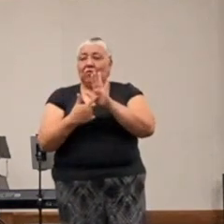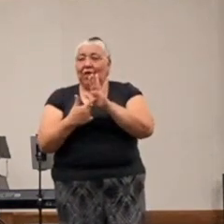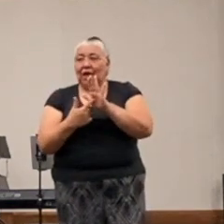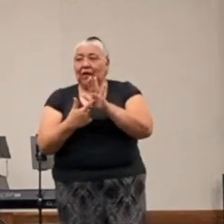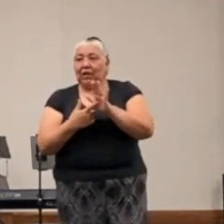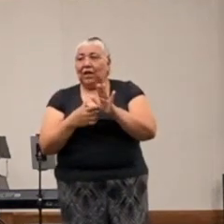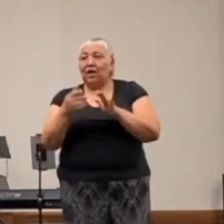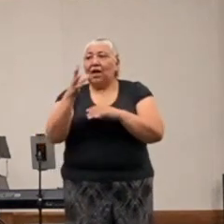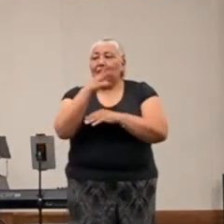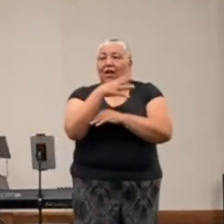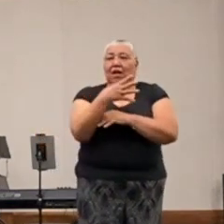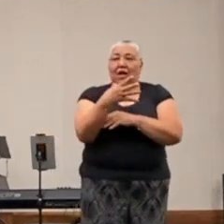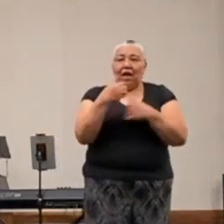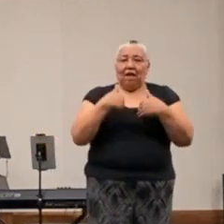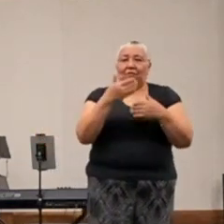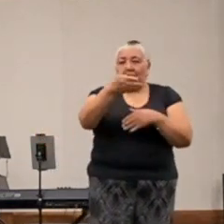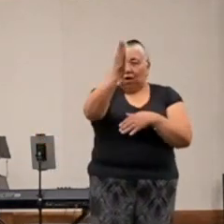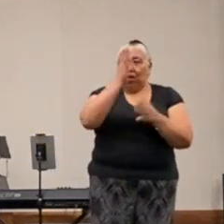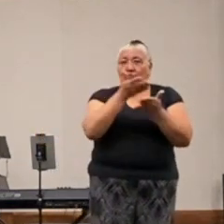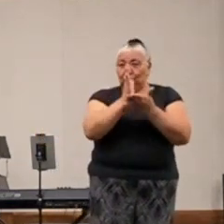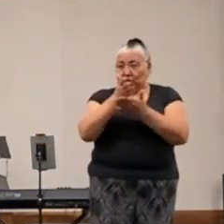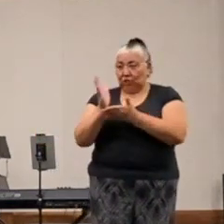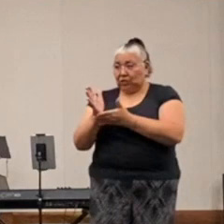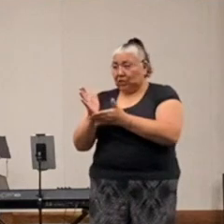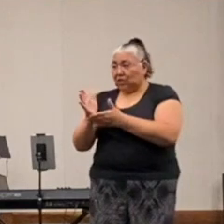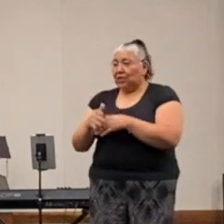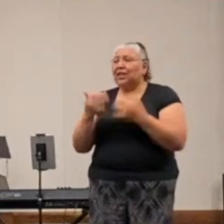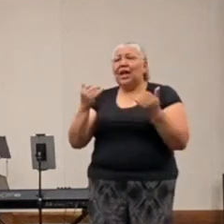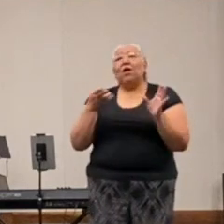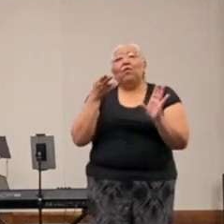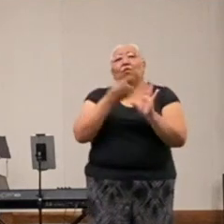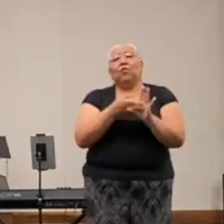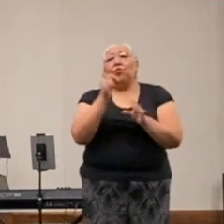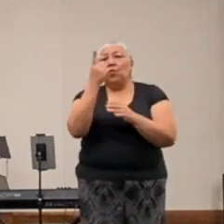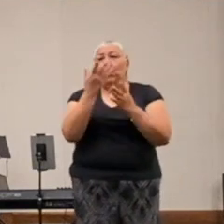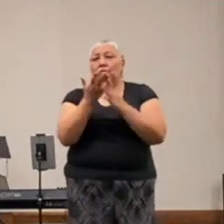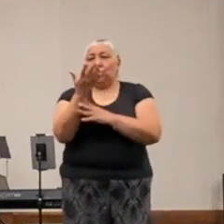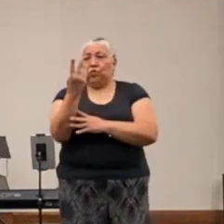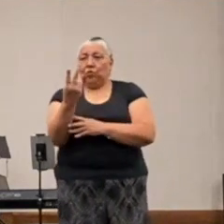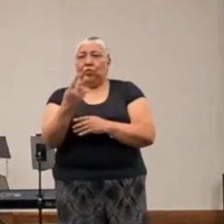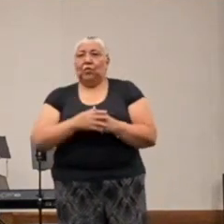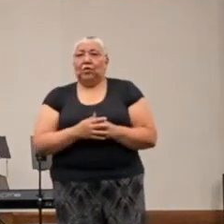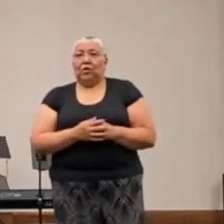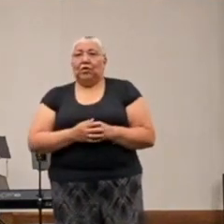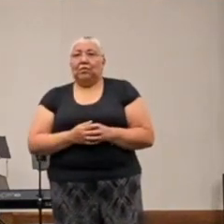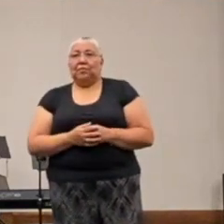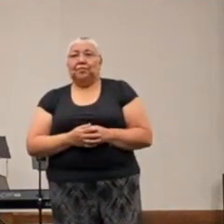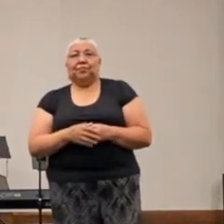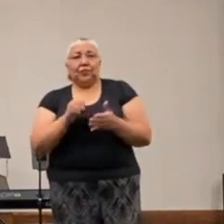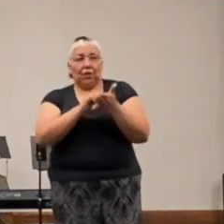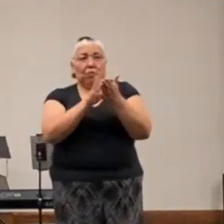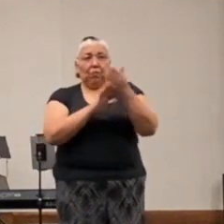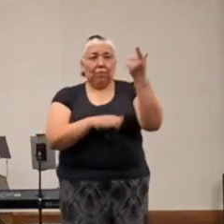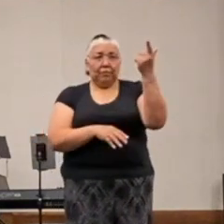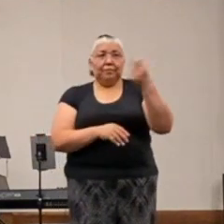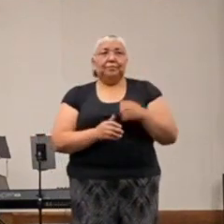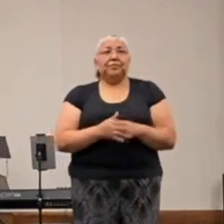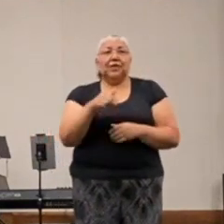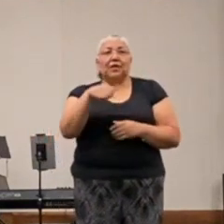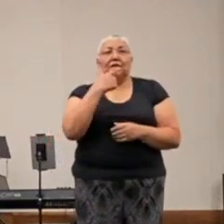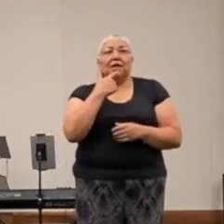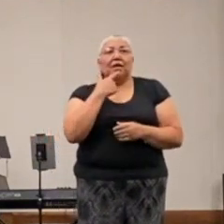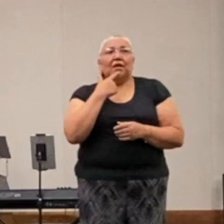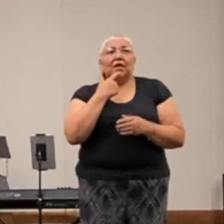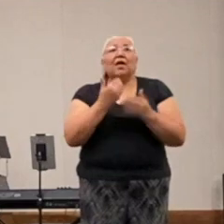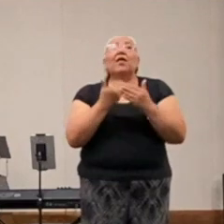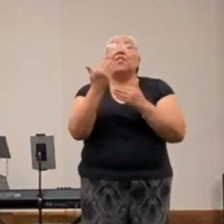reveal God's righteousness. So let's jump into verses 1 through 2. Check this out. Let's put it up here on the screen. It says, then